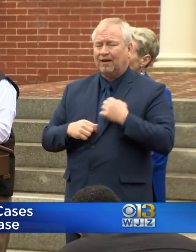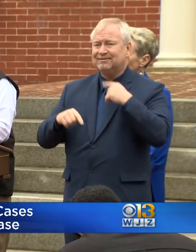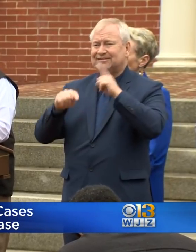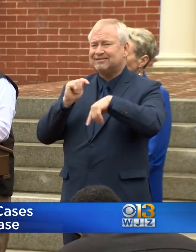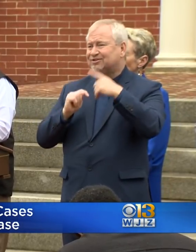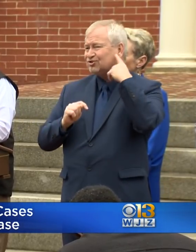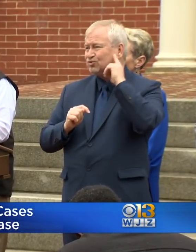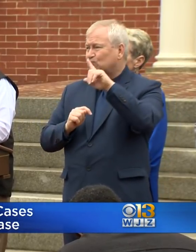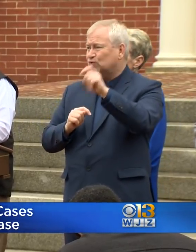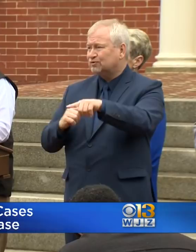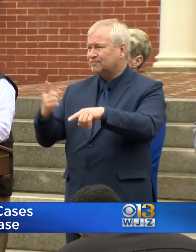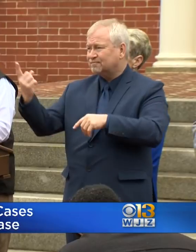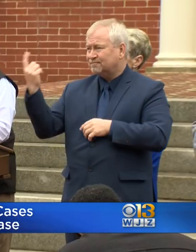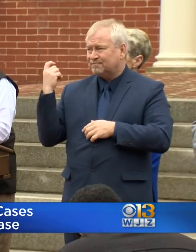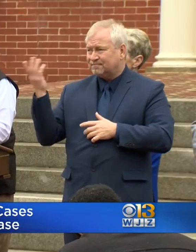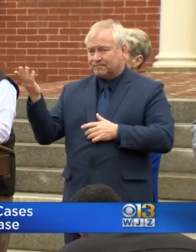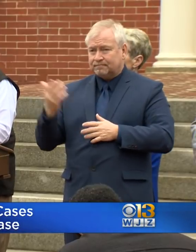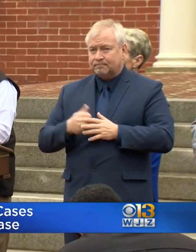Yeah. Yeah, I'm sorry.